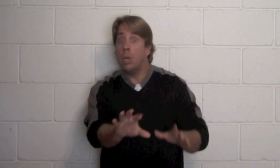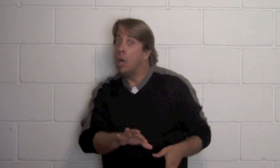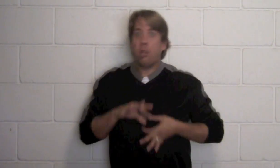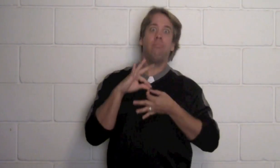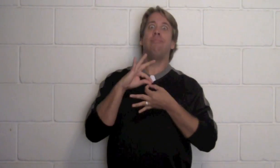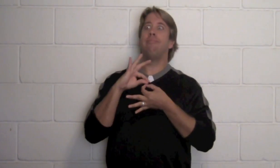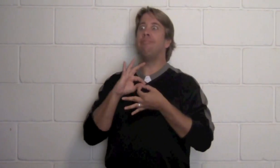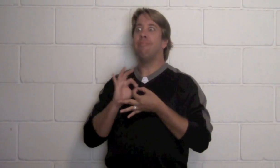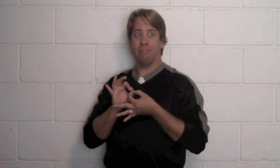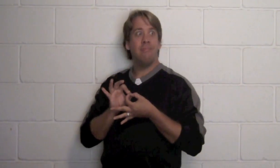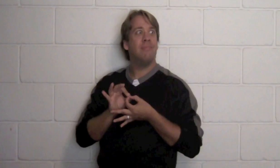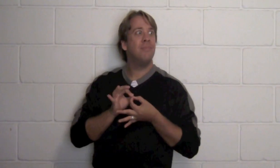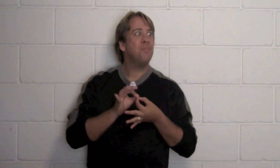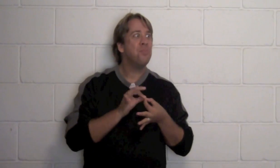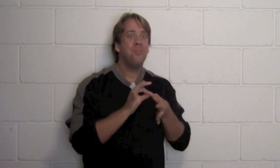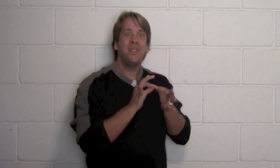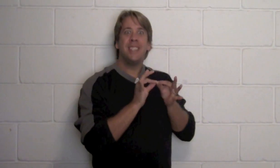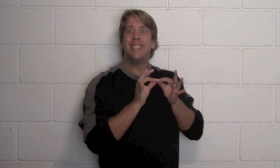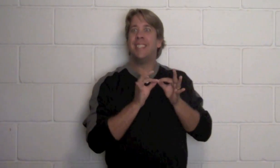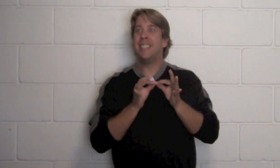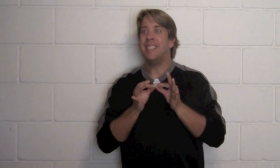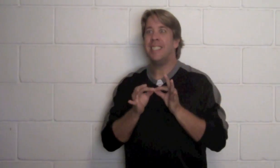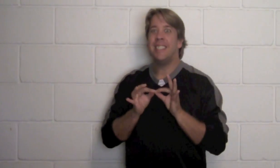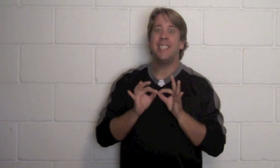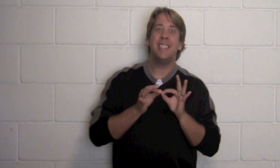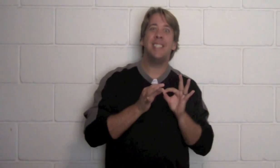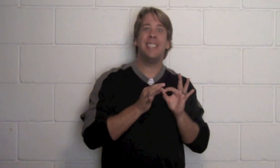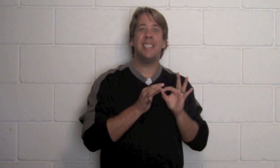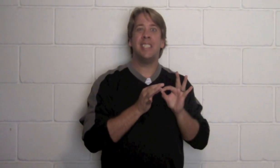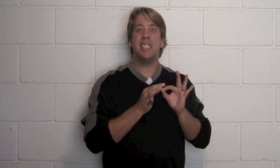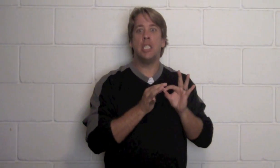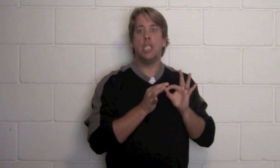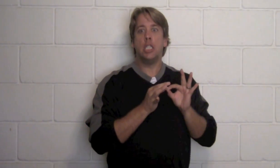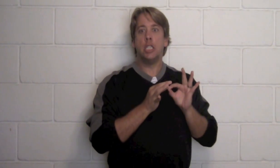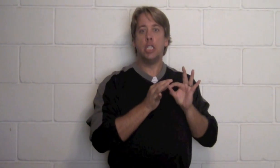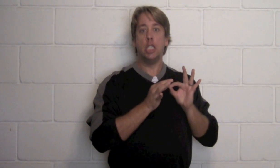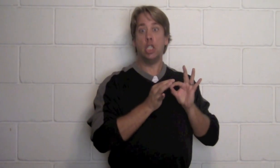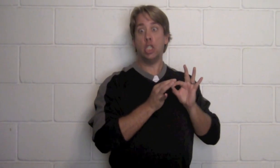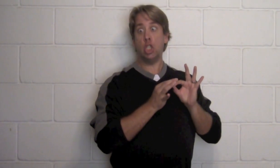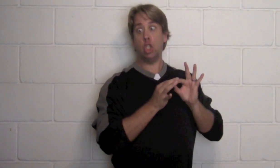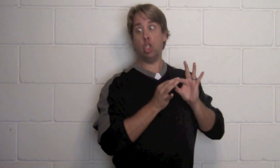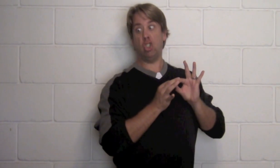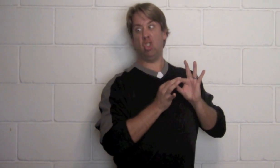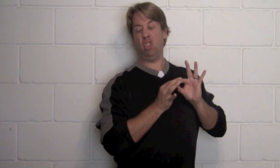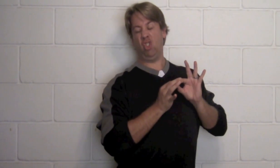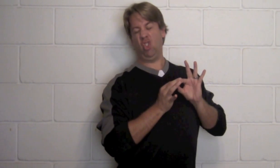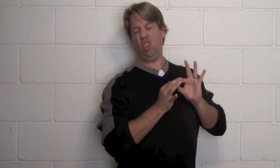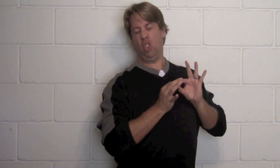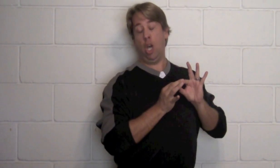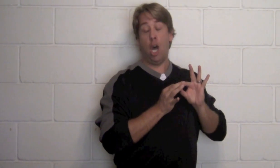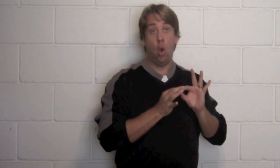And when the final interpreter of the day shows up, the game is on. Once again.